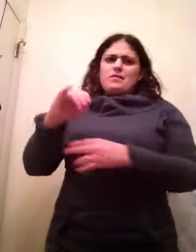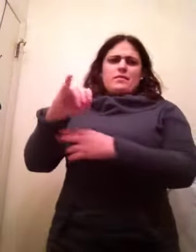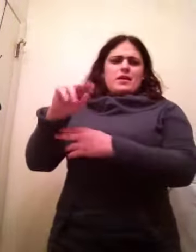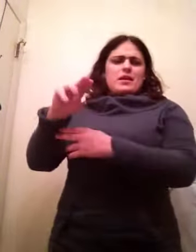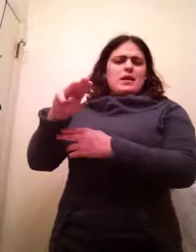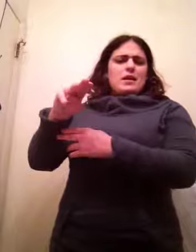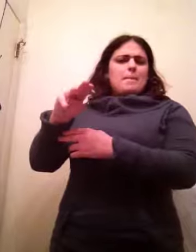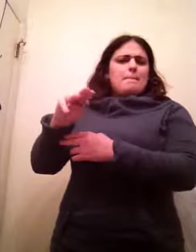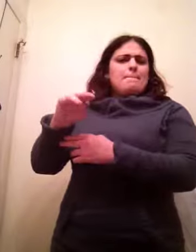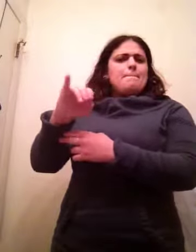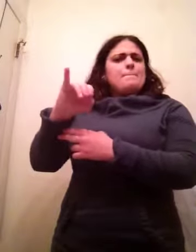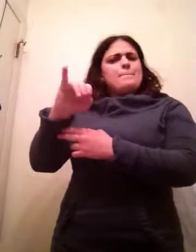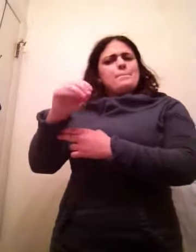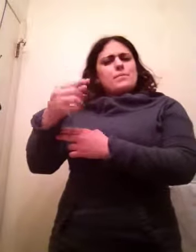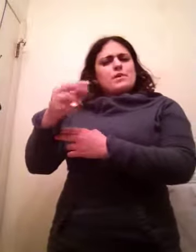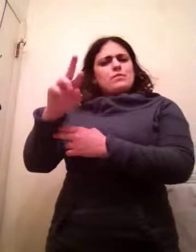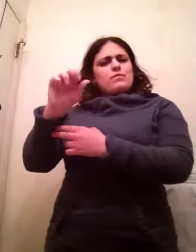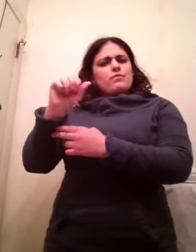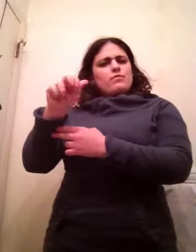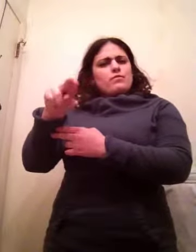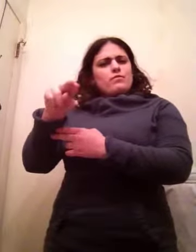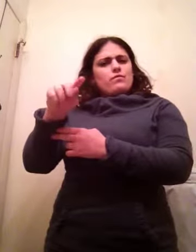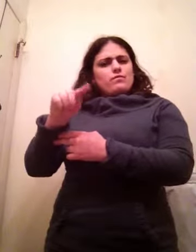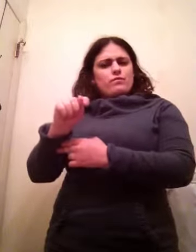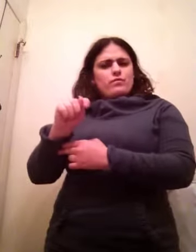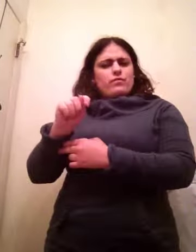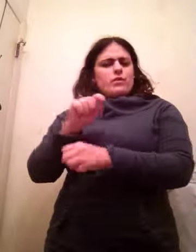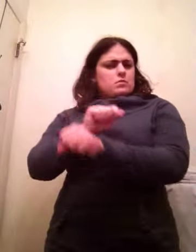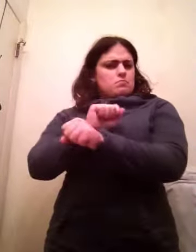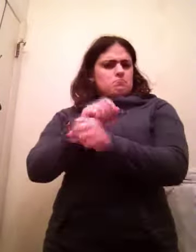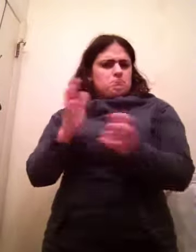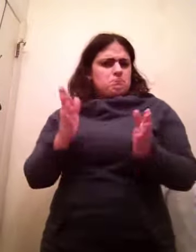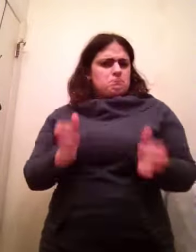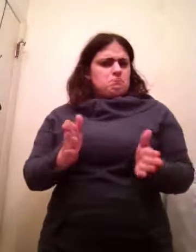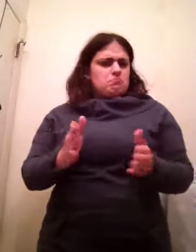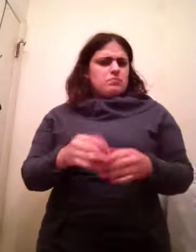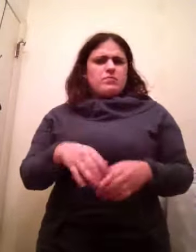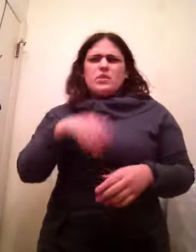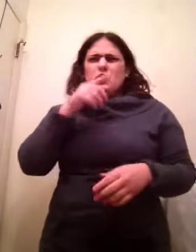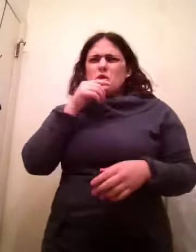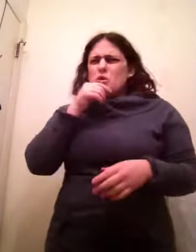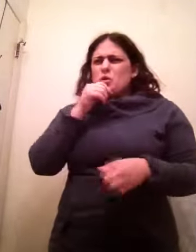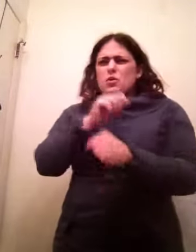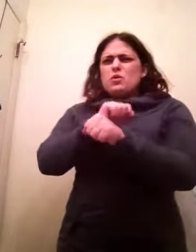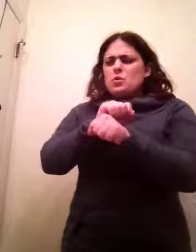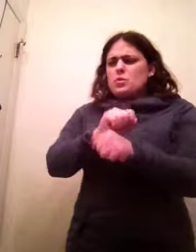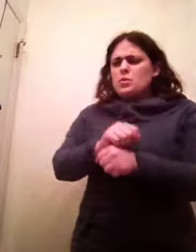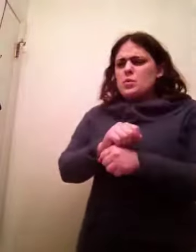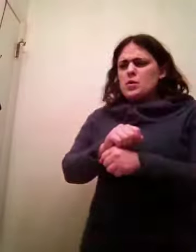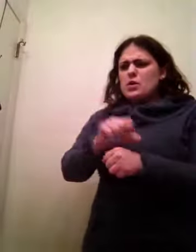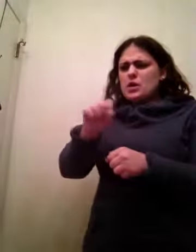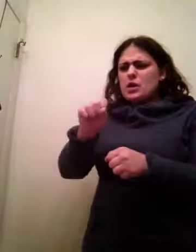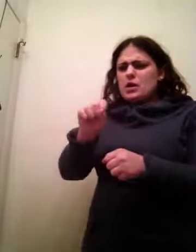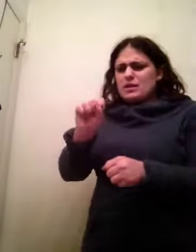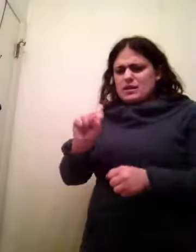Who ran the plantations in the South? Who did all the work? Kurt? Slaves. And so that was a huge difference of